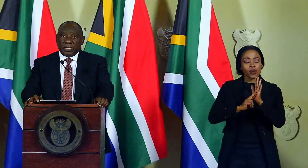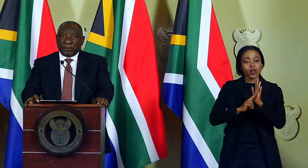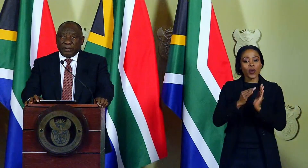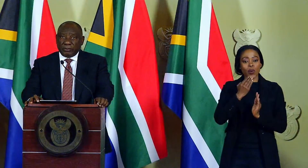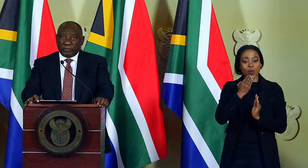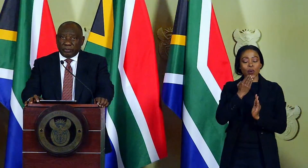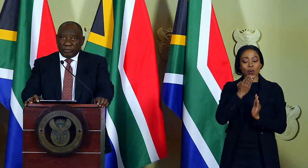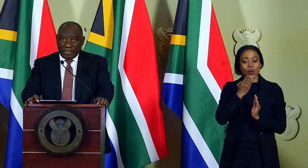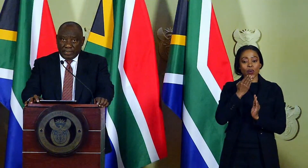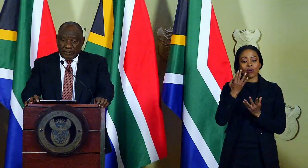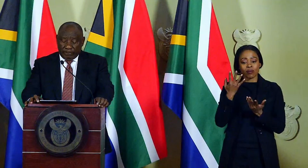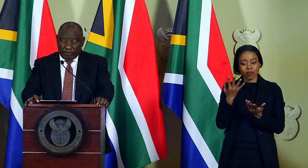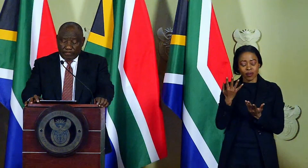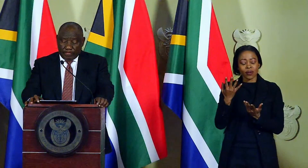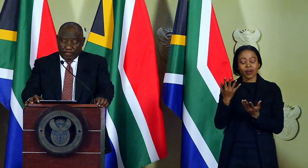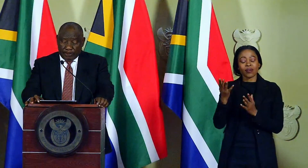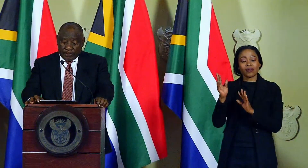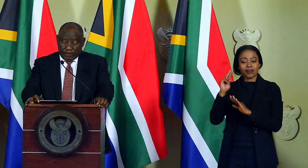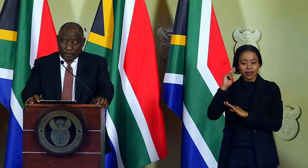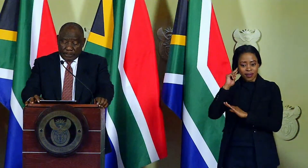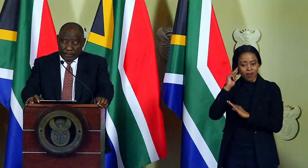that we are about today.